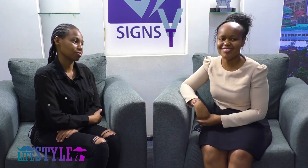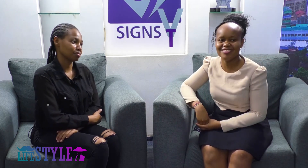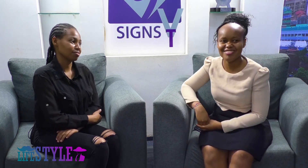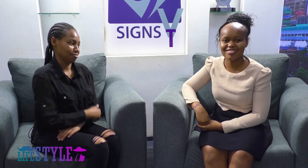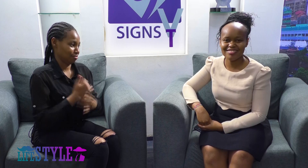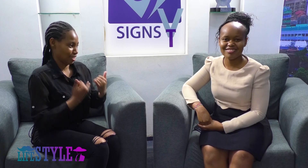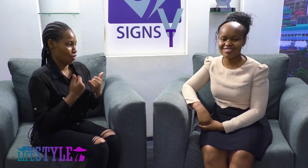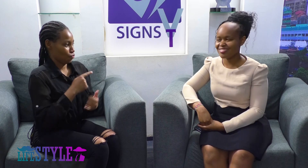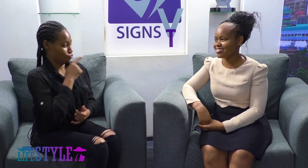for the students to go to school.